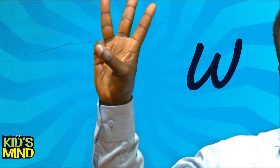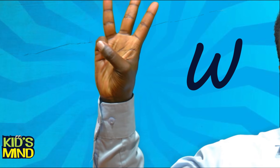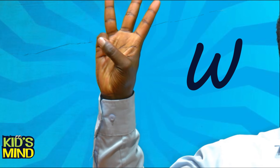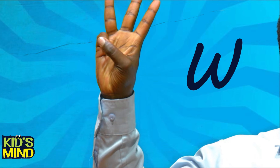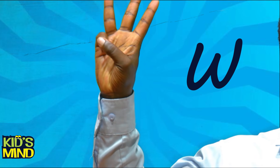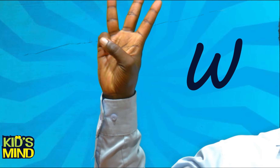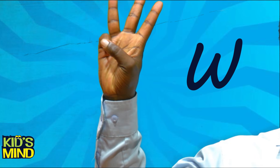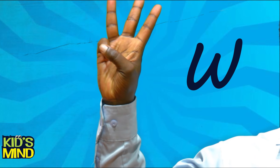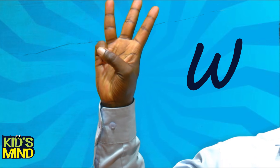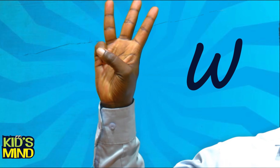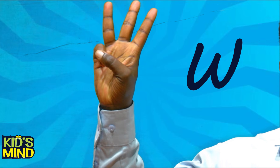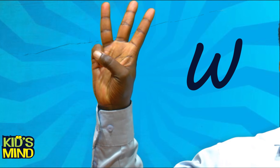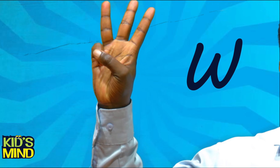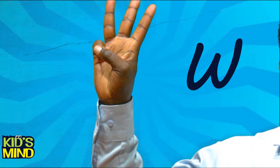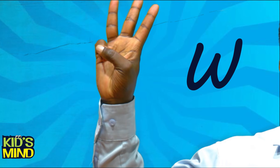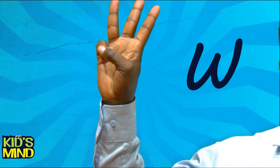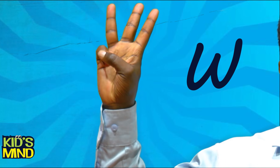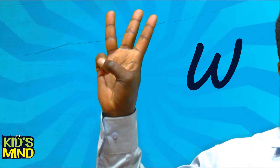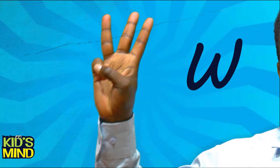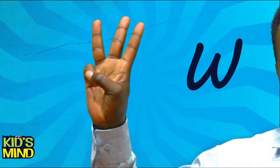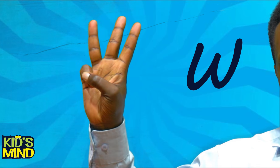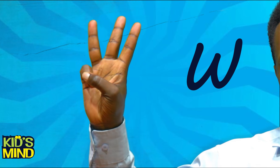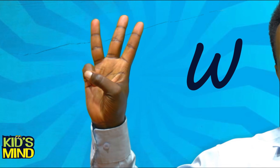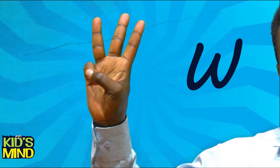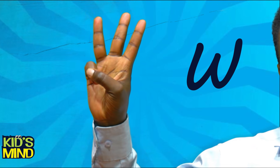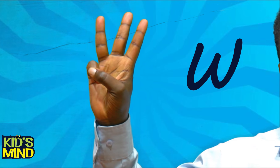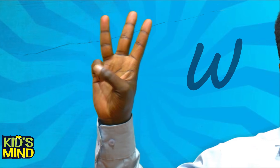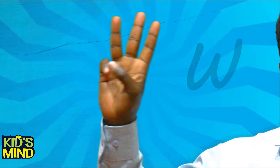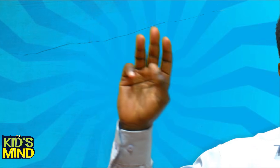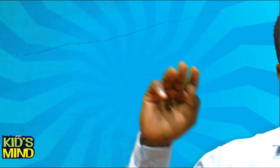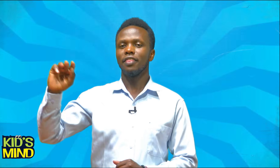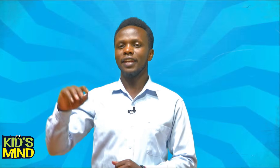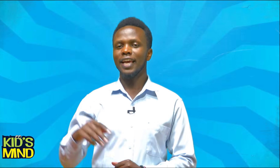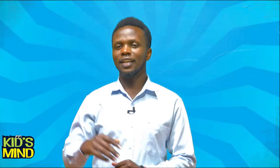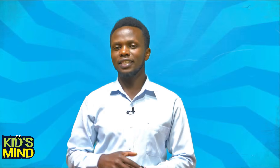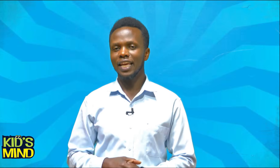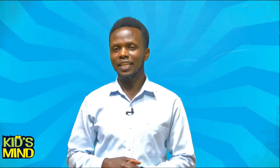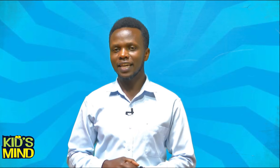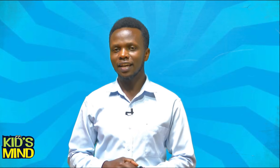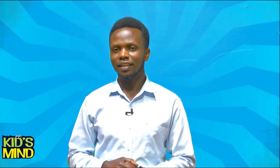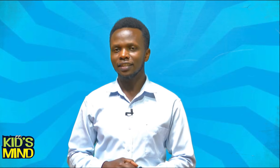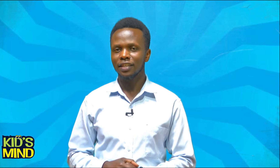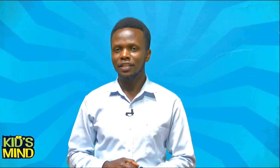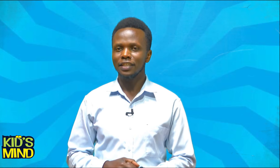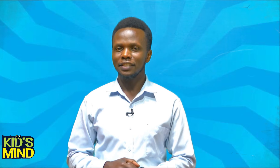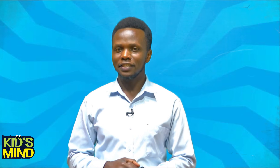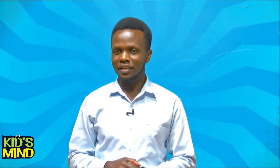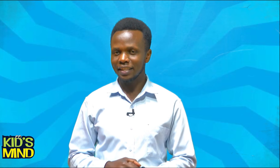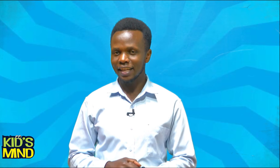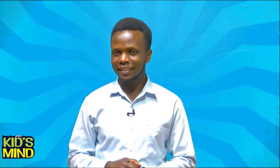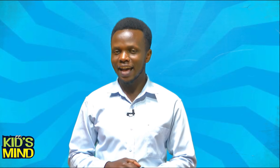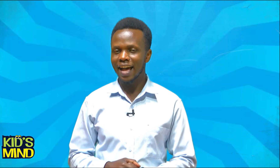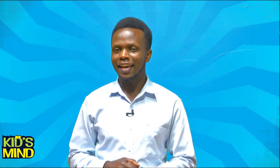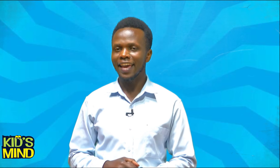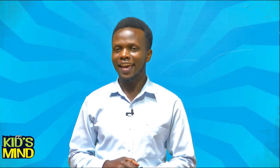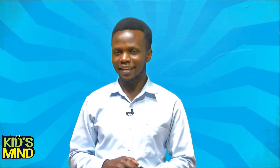and then you make letter W. The next letter, it is letter